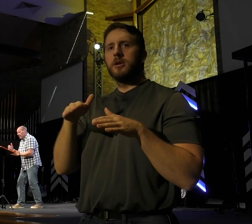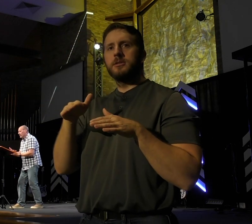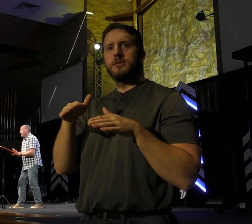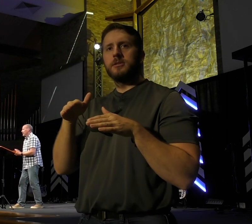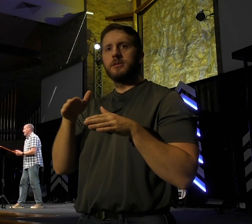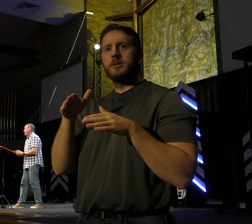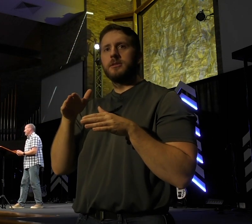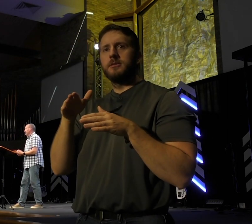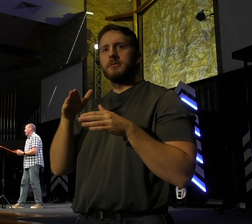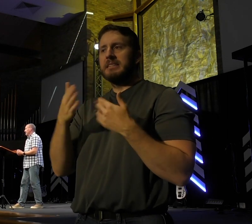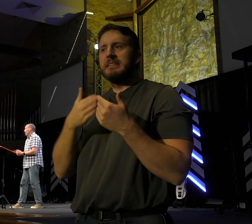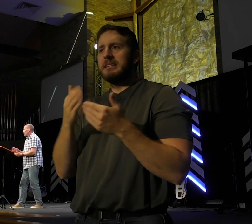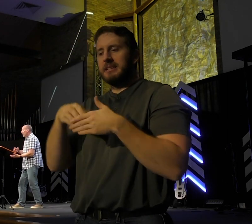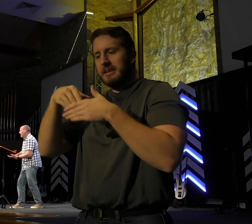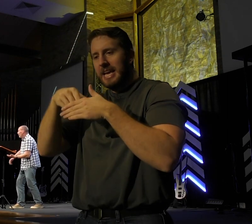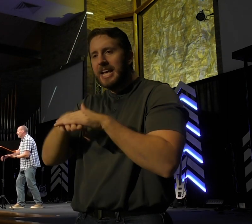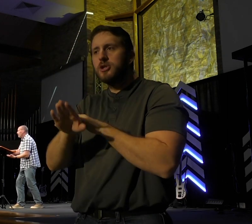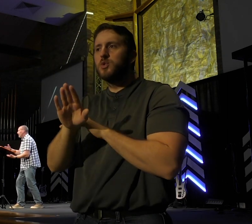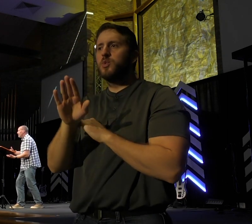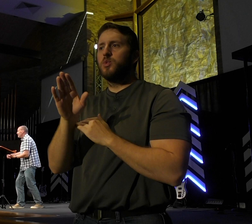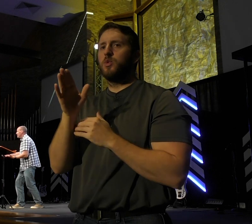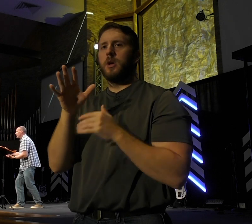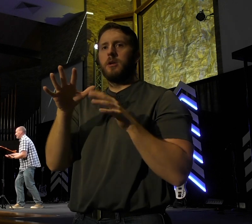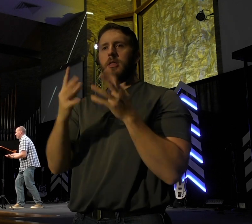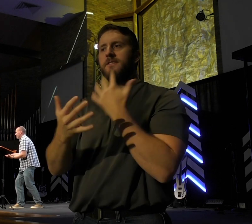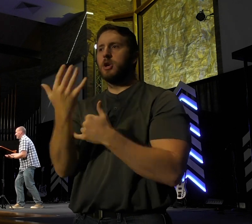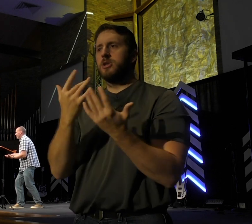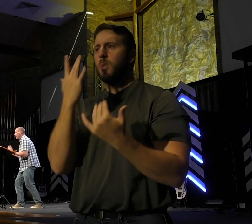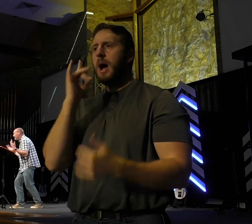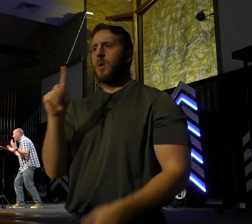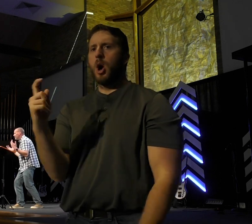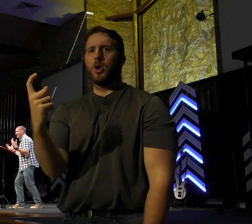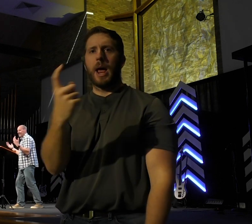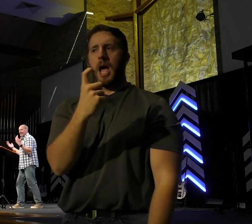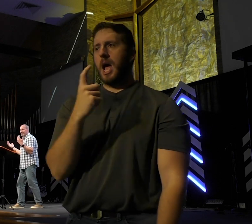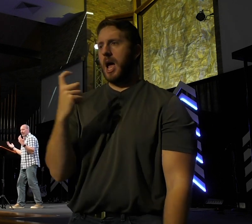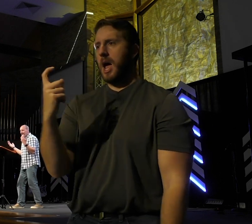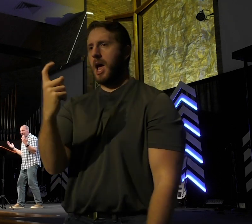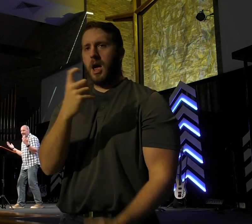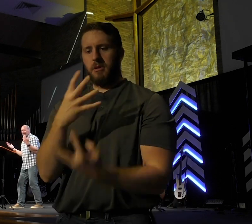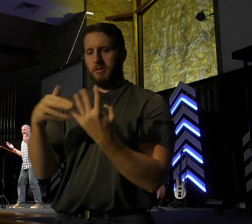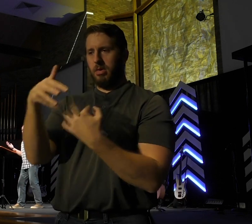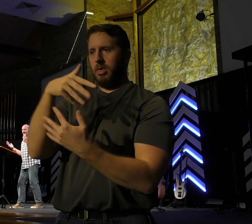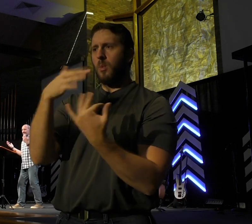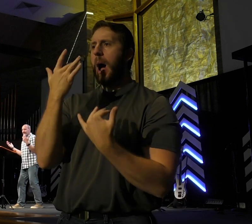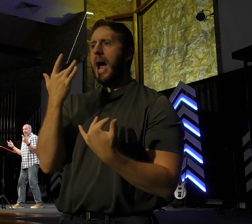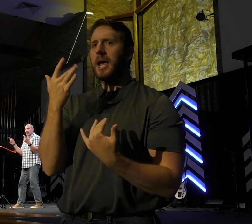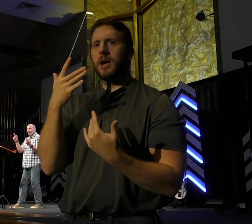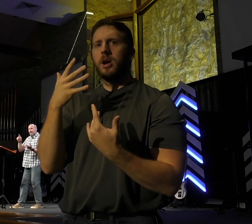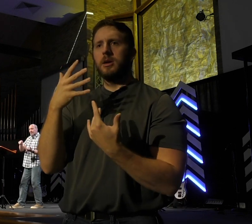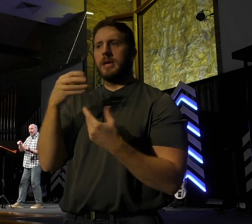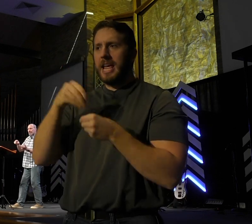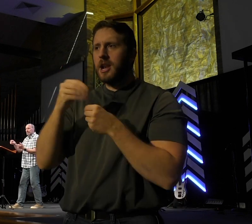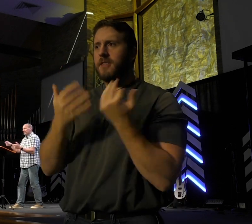in the furnace. Why walk around in the furnace with them? Why? Because